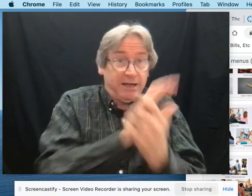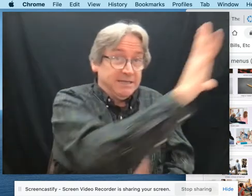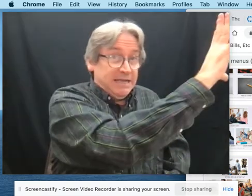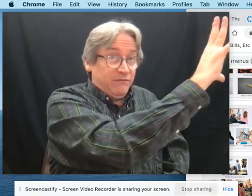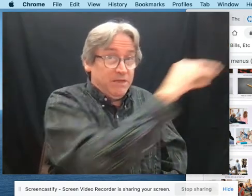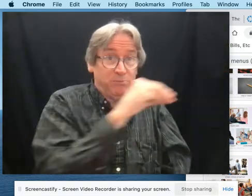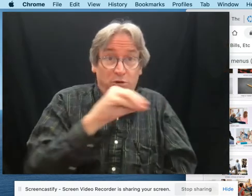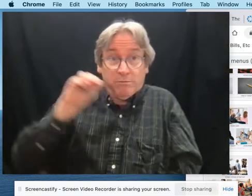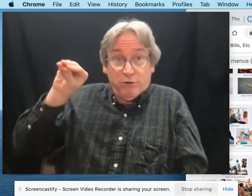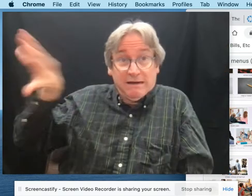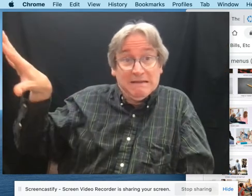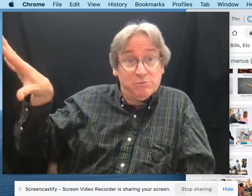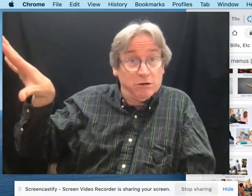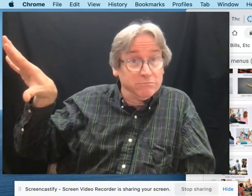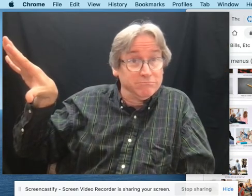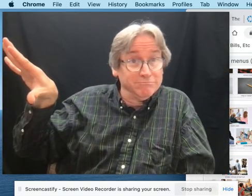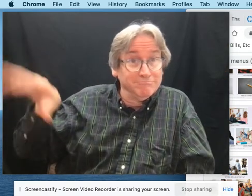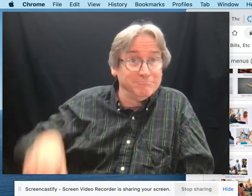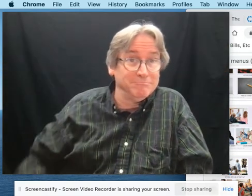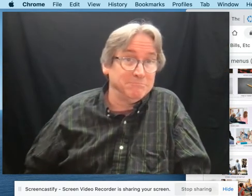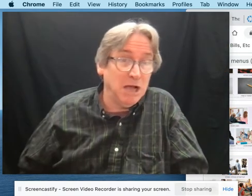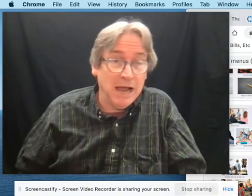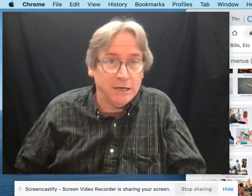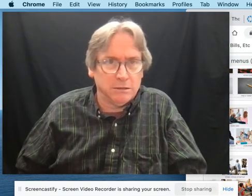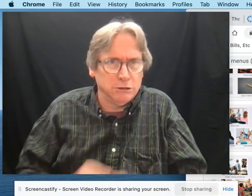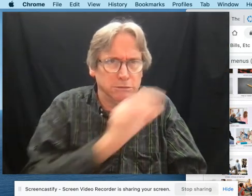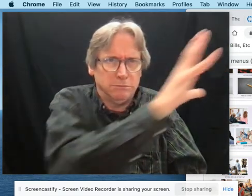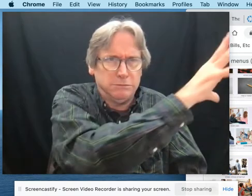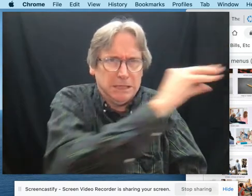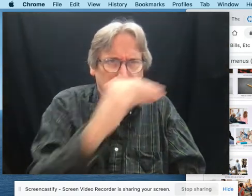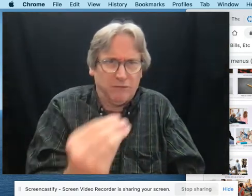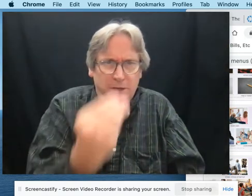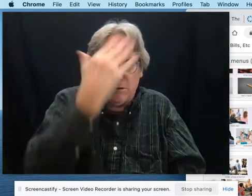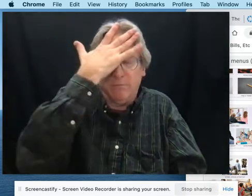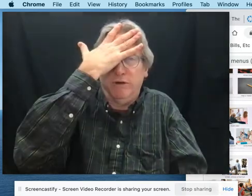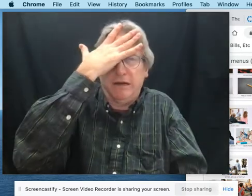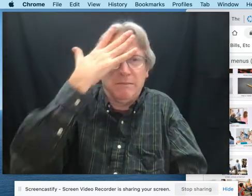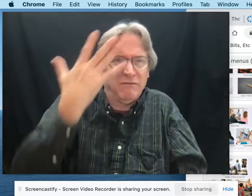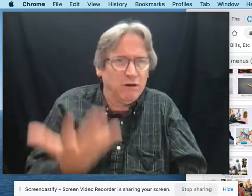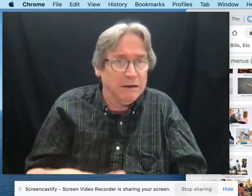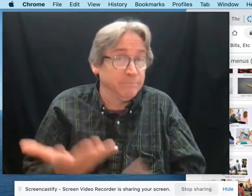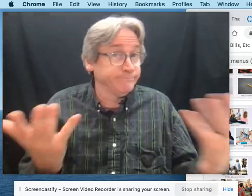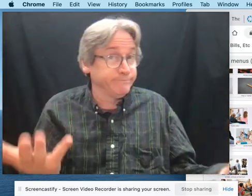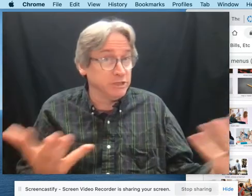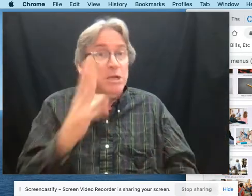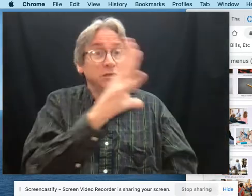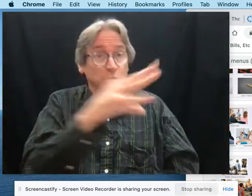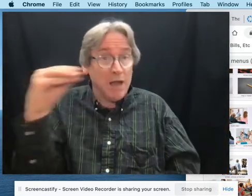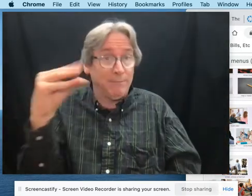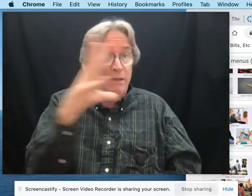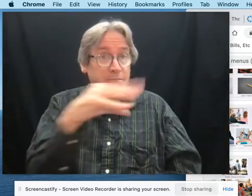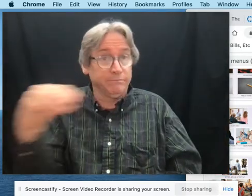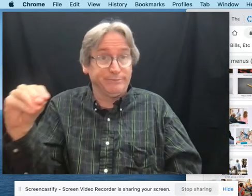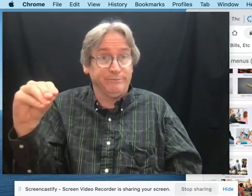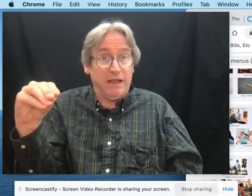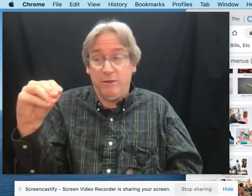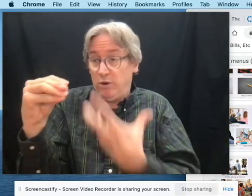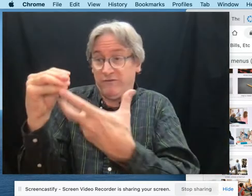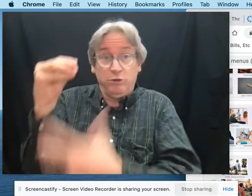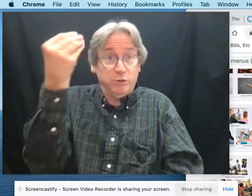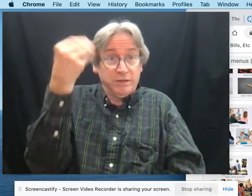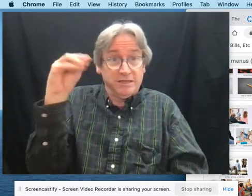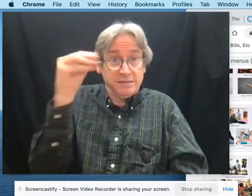I could take it from this board and put it on this board. I could take it from here and put it on my forehead. So copy.